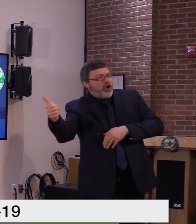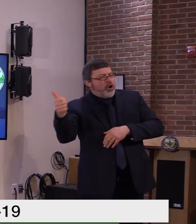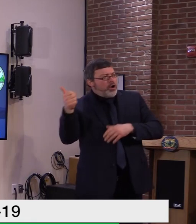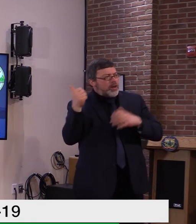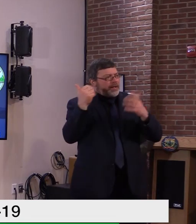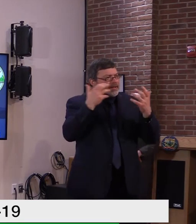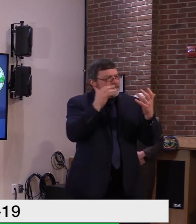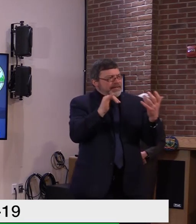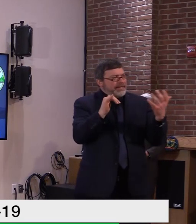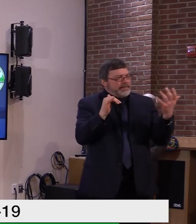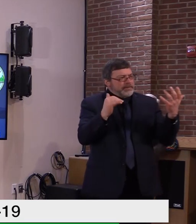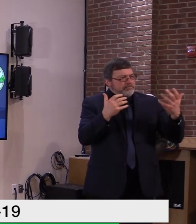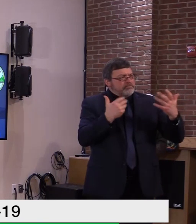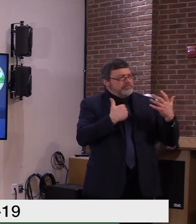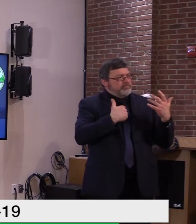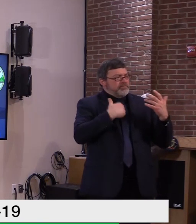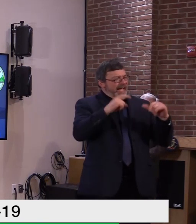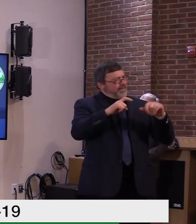Thank you, Governor. The